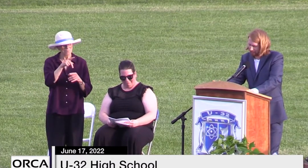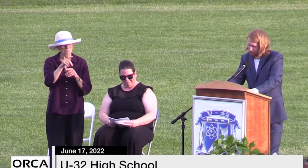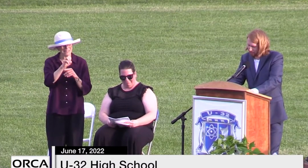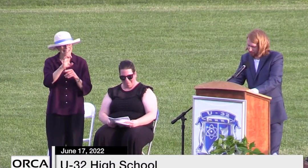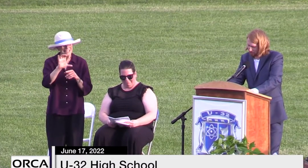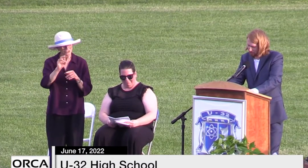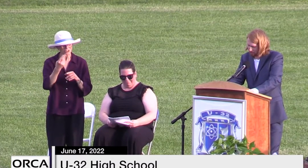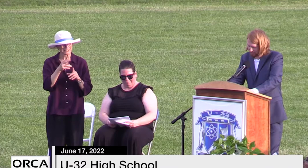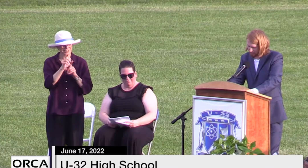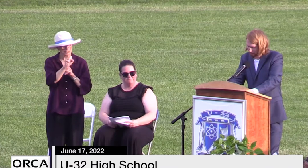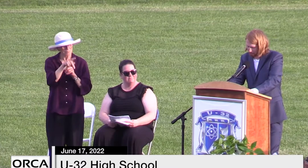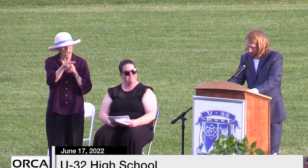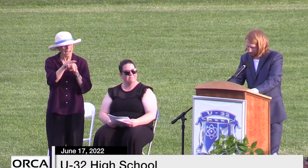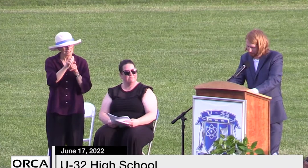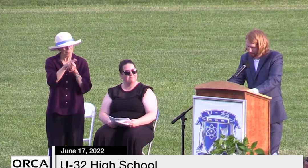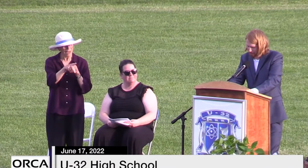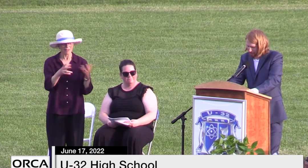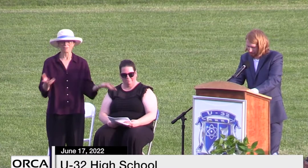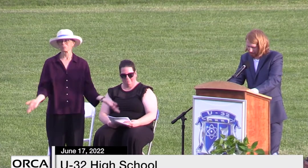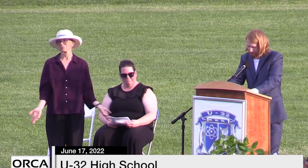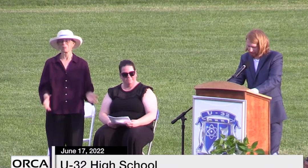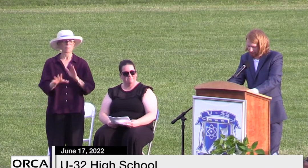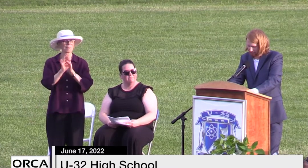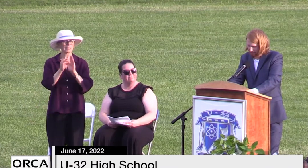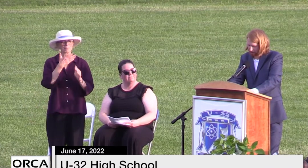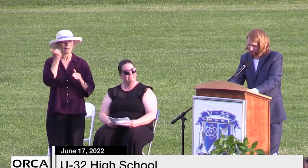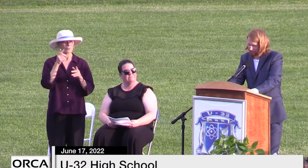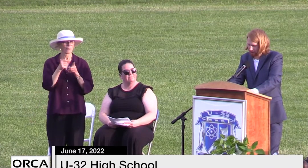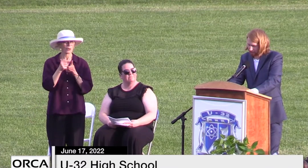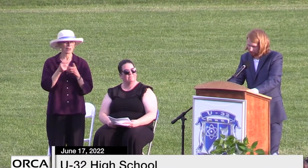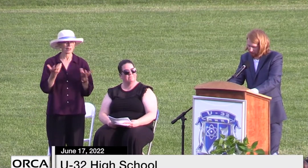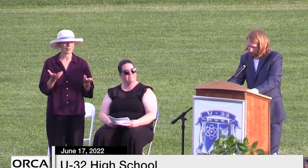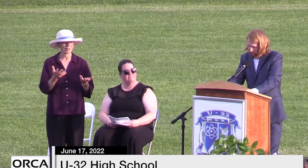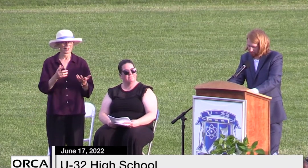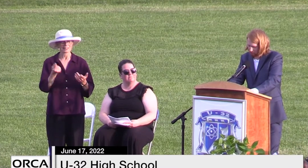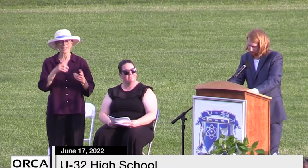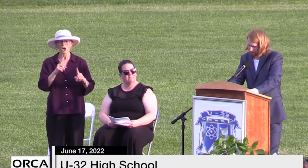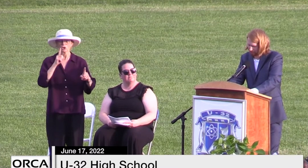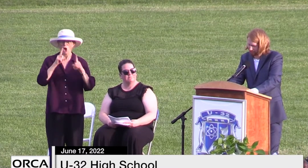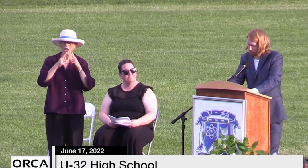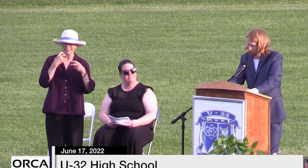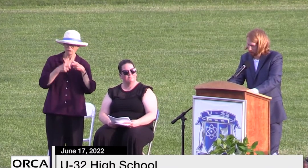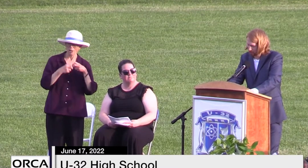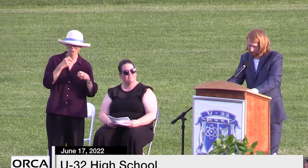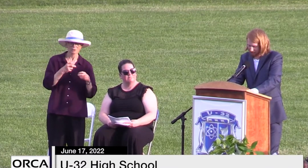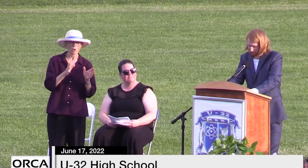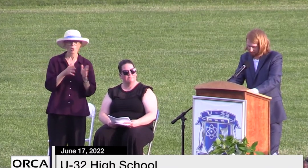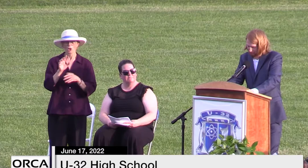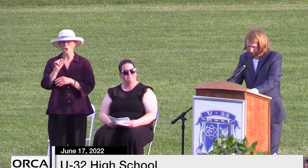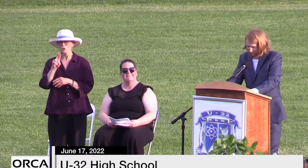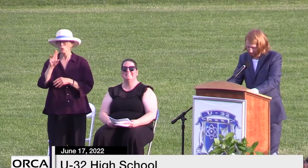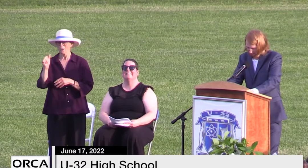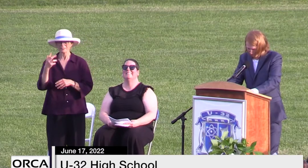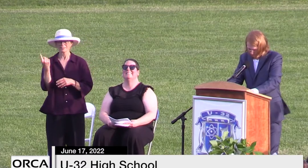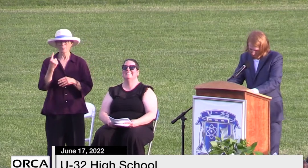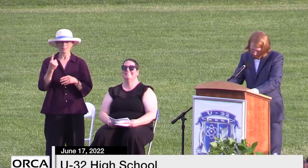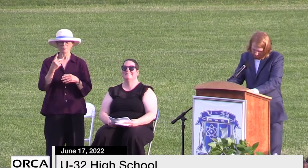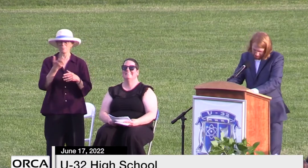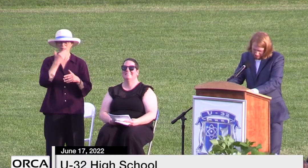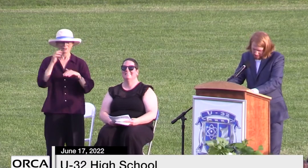Like, couldn't we have chosen easier words like, I don't know, talking trouble or like tuba? I don't know, something